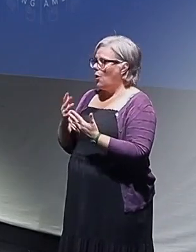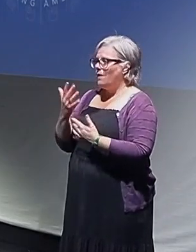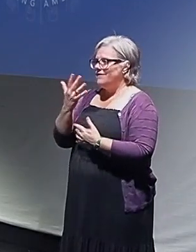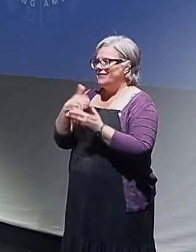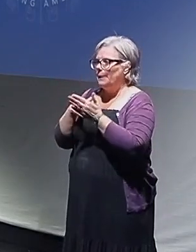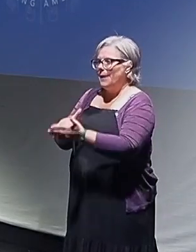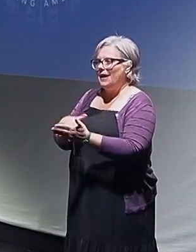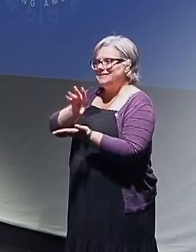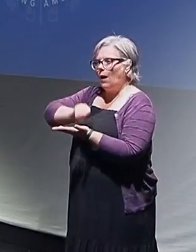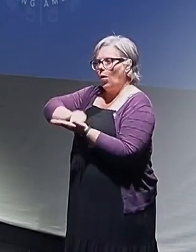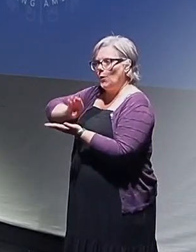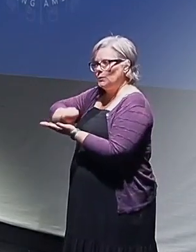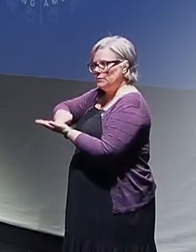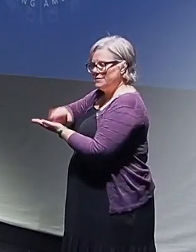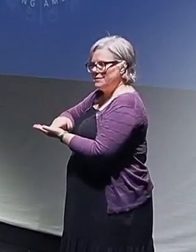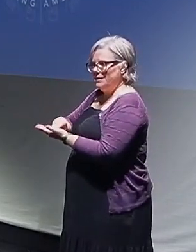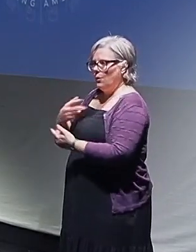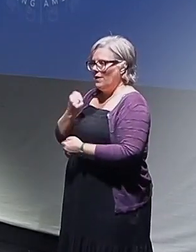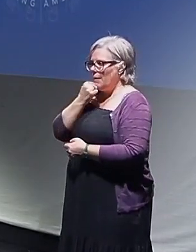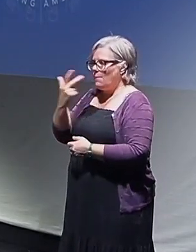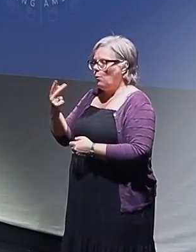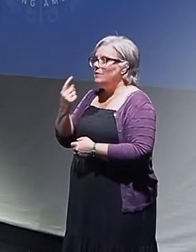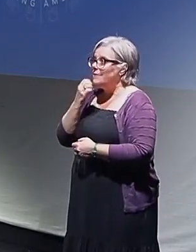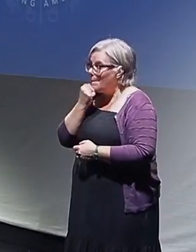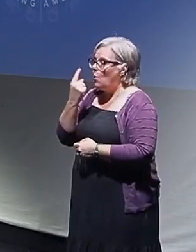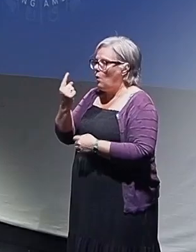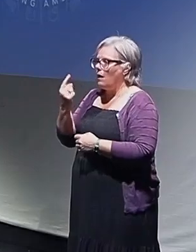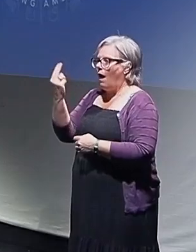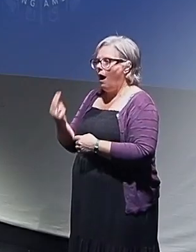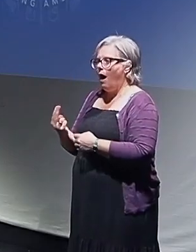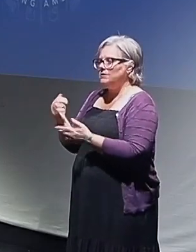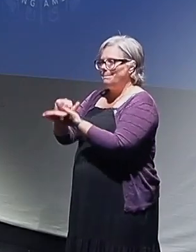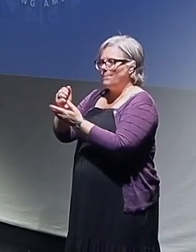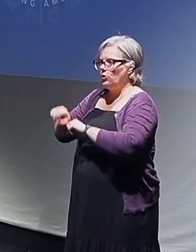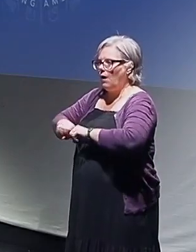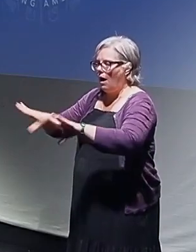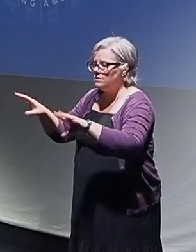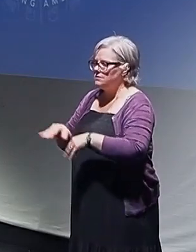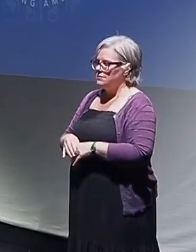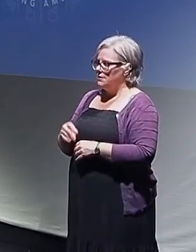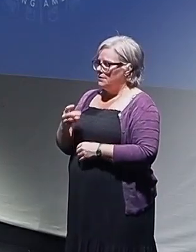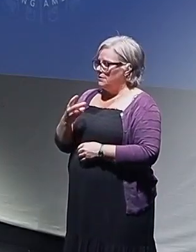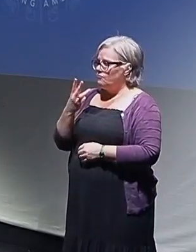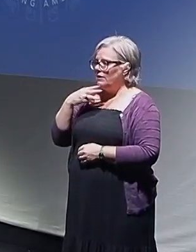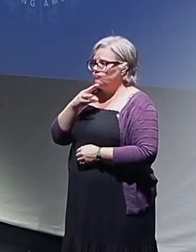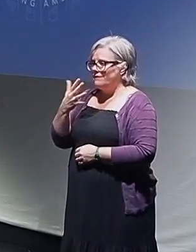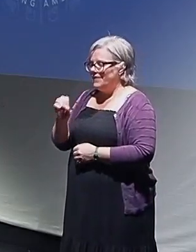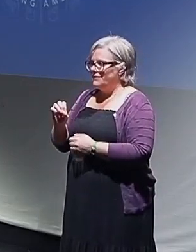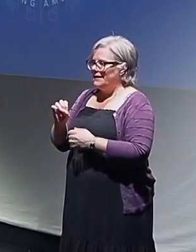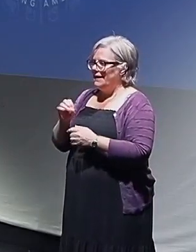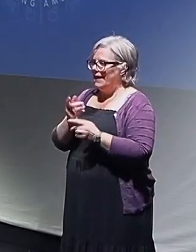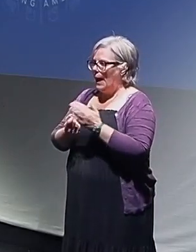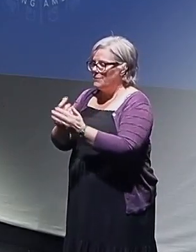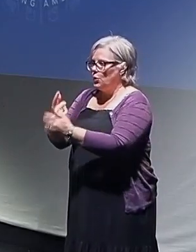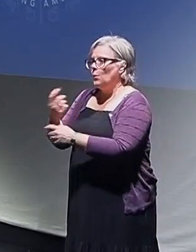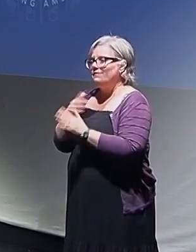million downloads. We're like the number one arts podcast here and in the States. We've done 350 episodes. We've got our third book out, a kids book